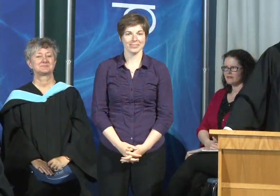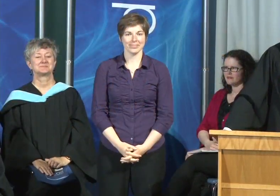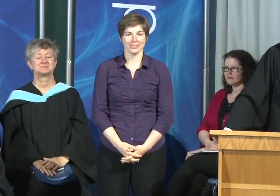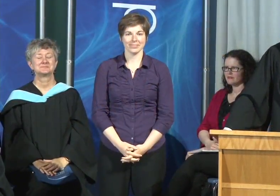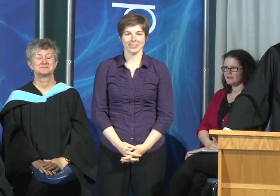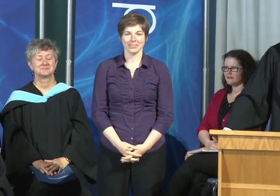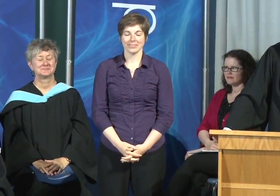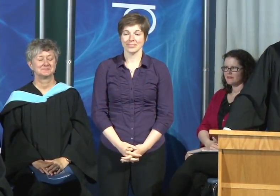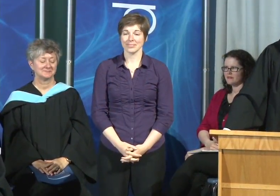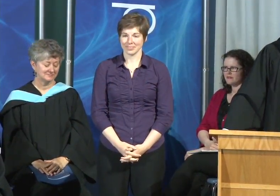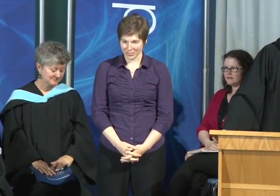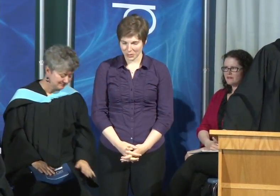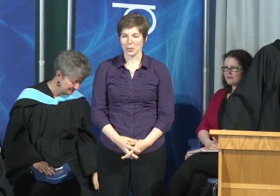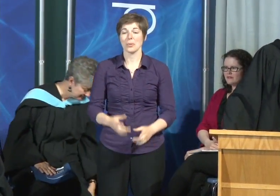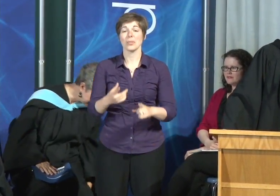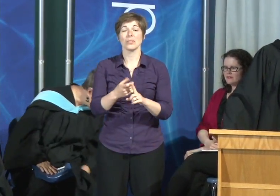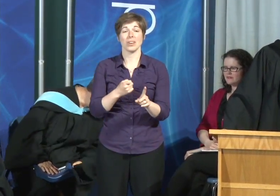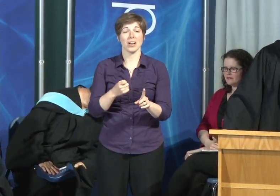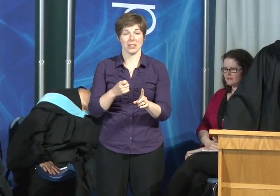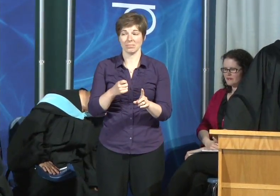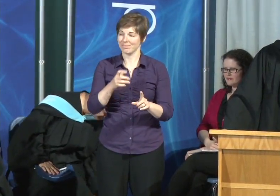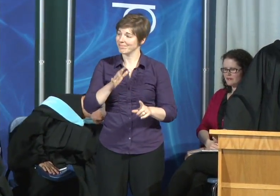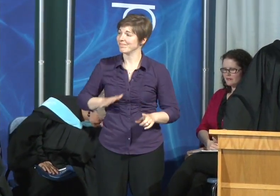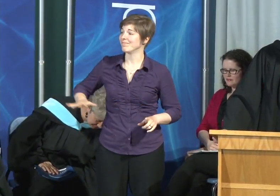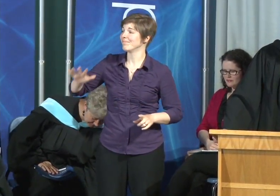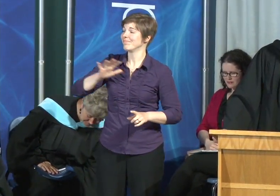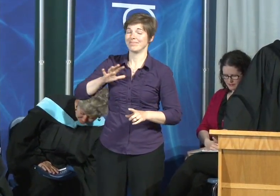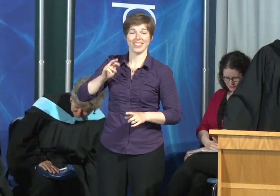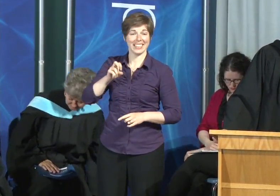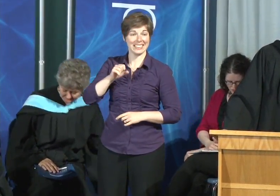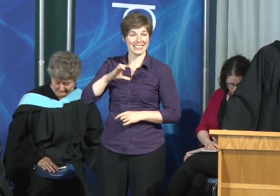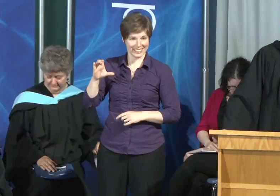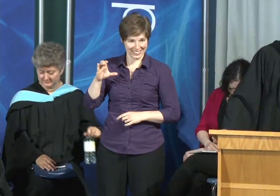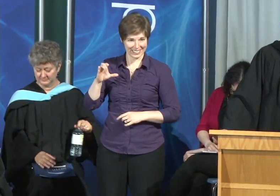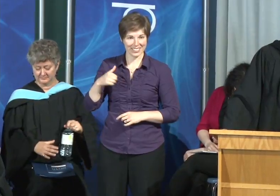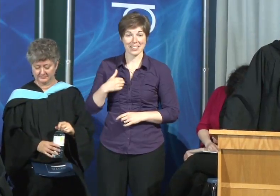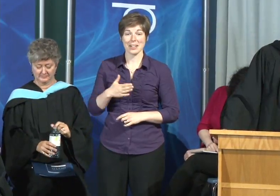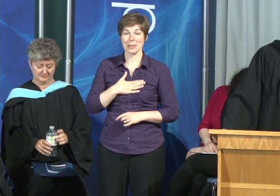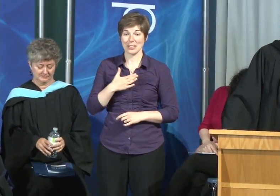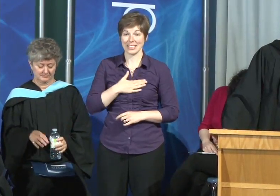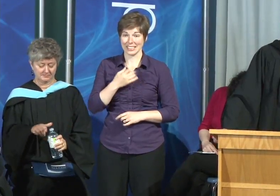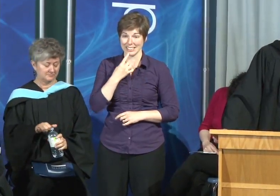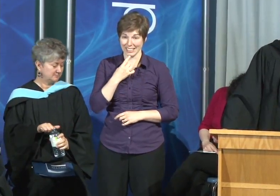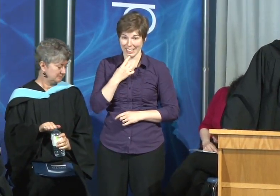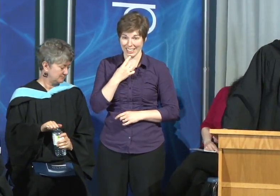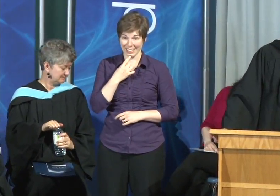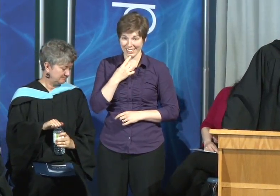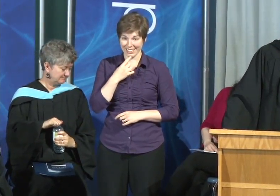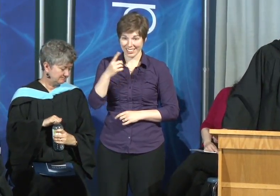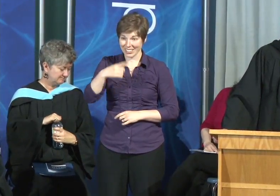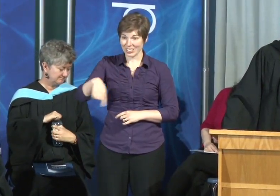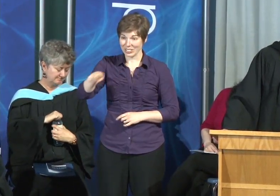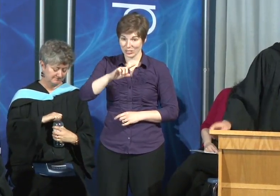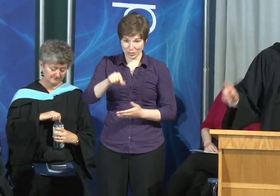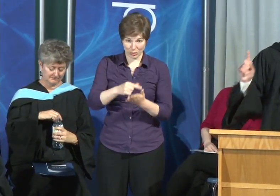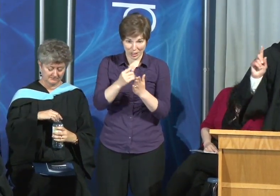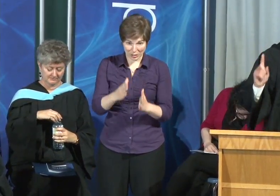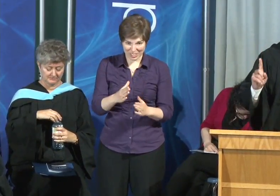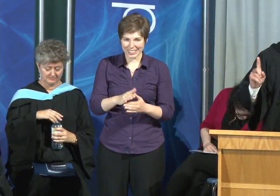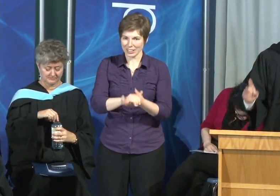So in conclusion, and on behalf of the entire college, it gives me great pleasure to say to you, our graduates,